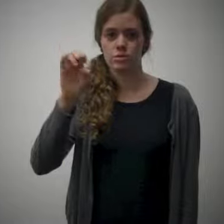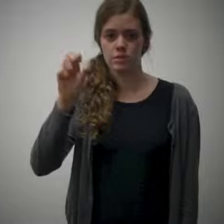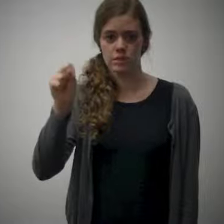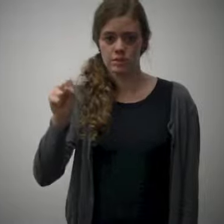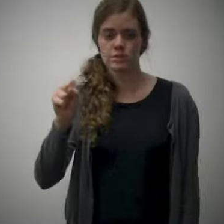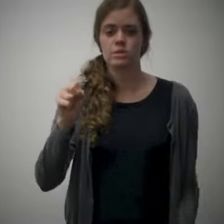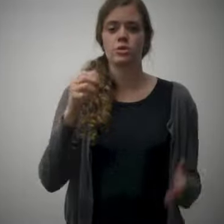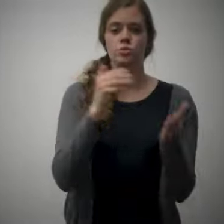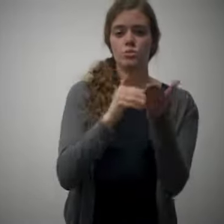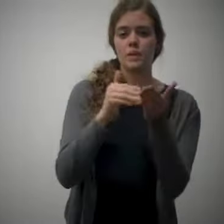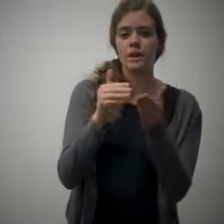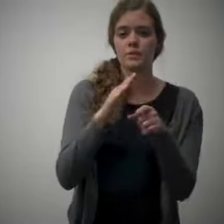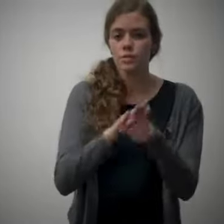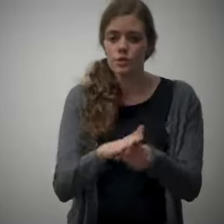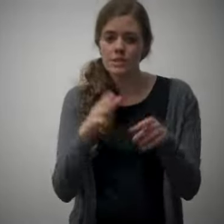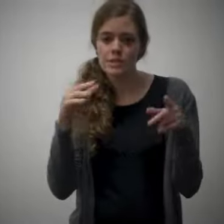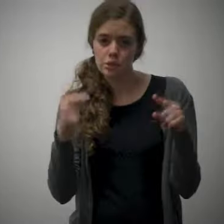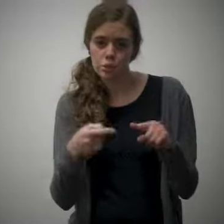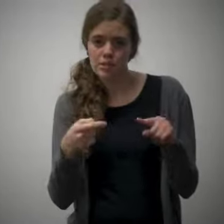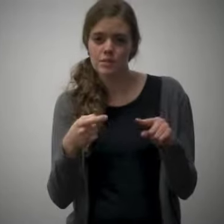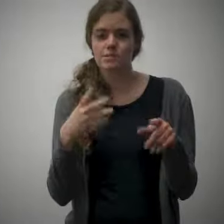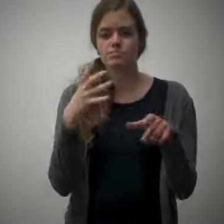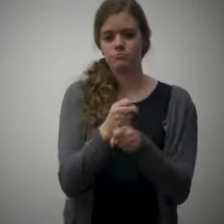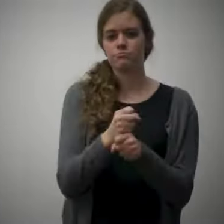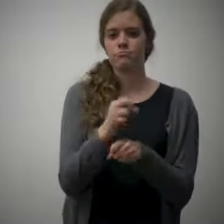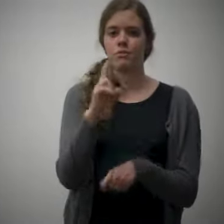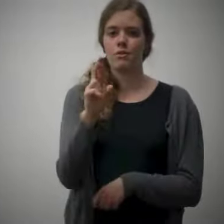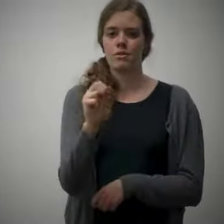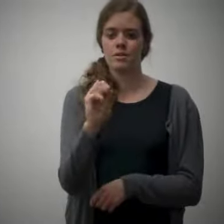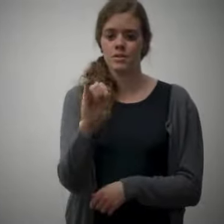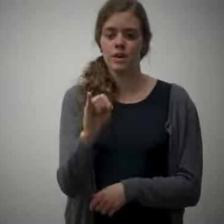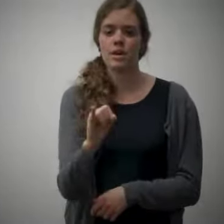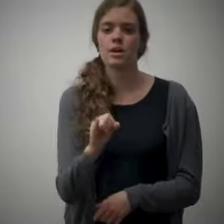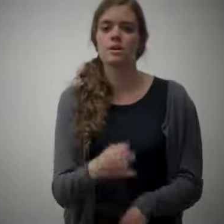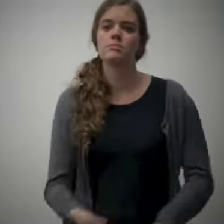RSIs, increased an unbelievable 80%.